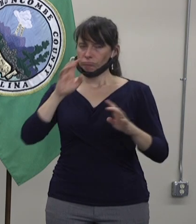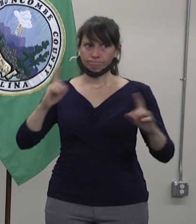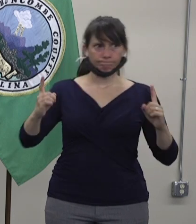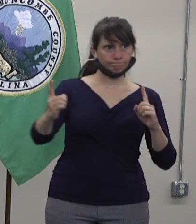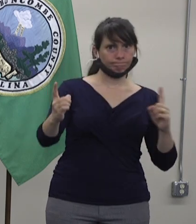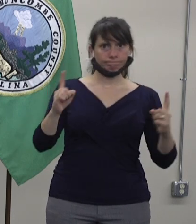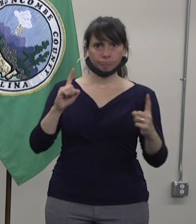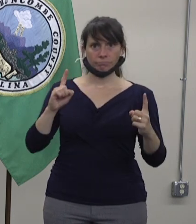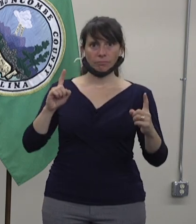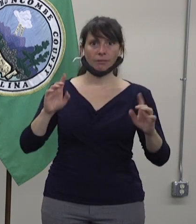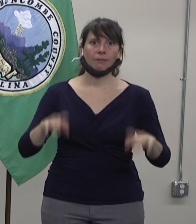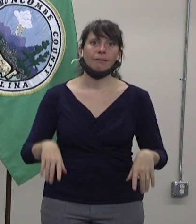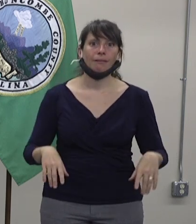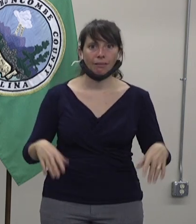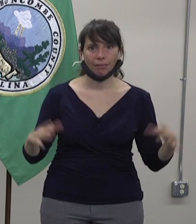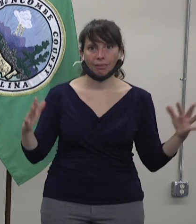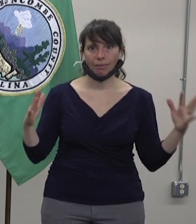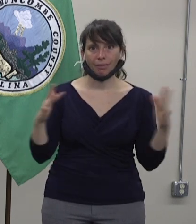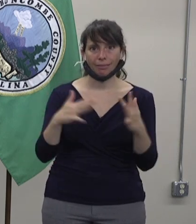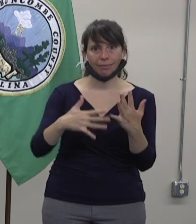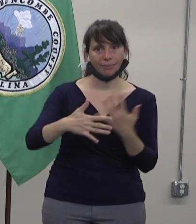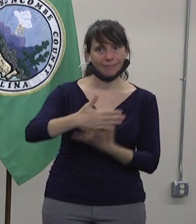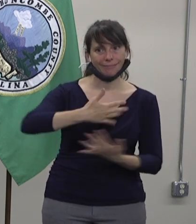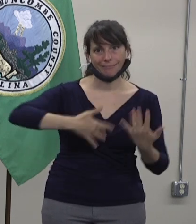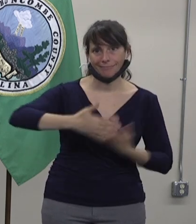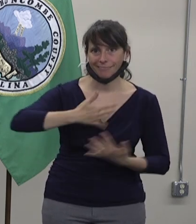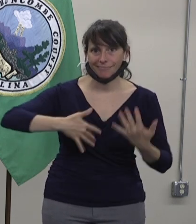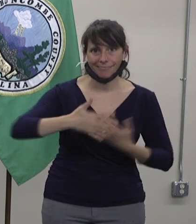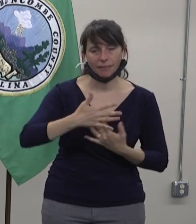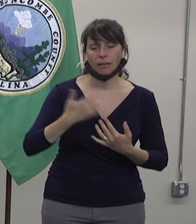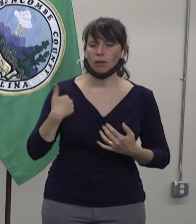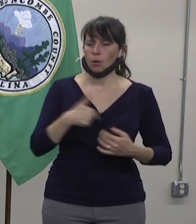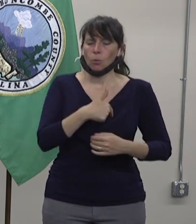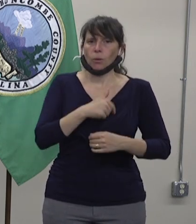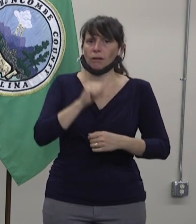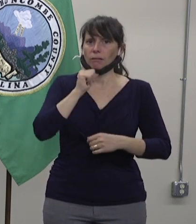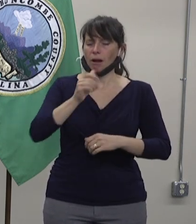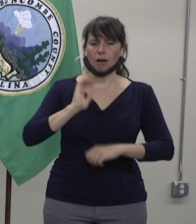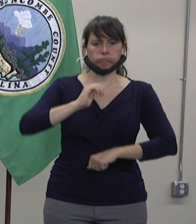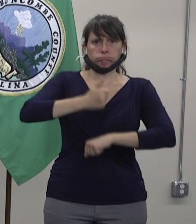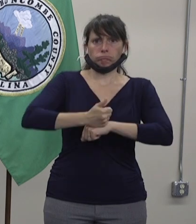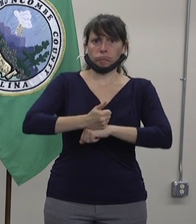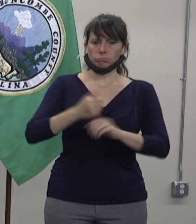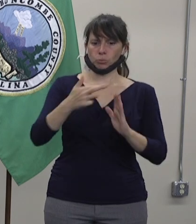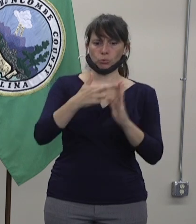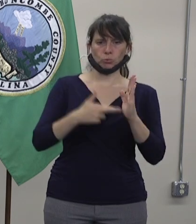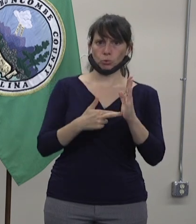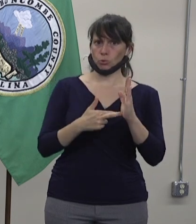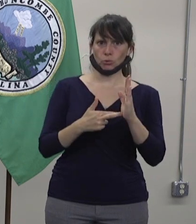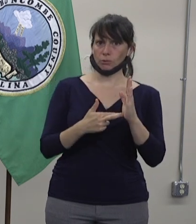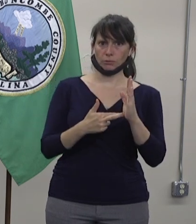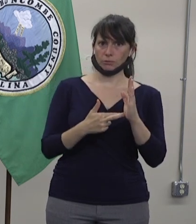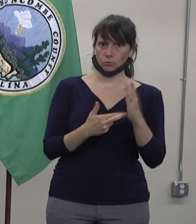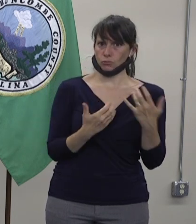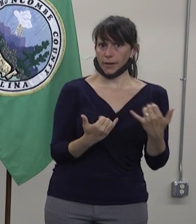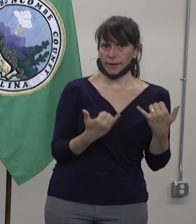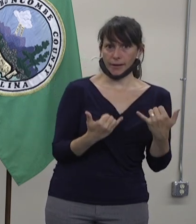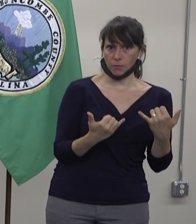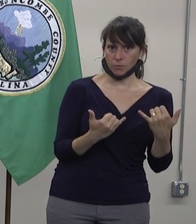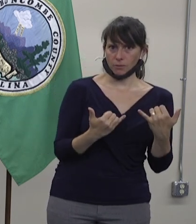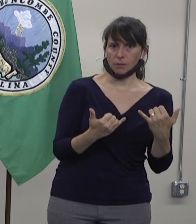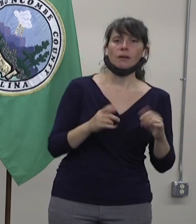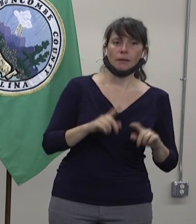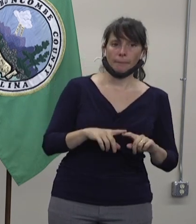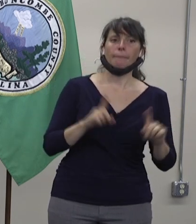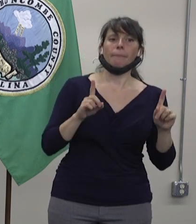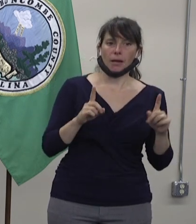While we are not putting further restrictions on the sale of alcohol at restaurants in our current order, starting this weekend, we are forming